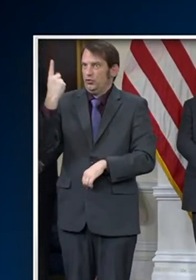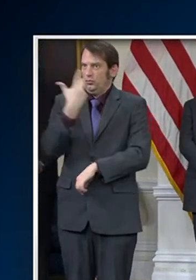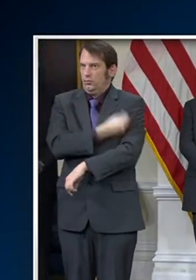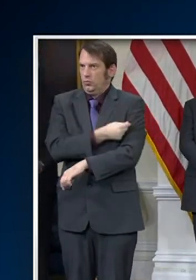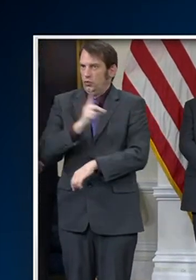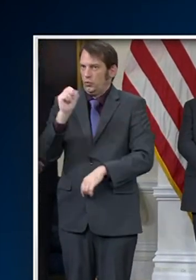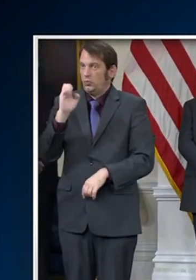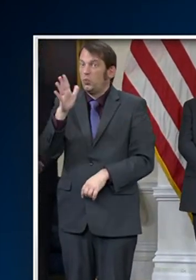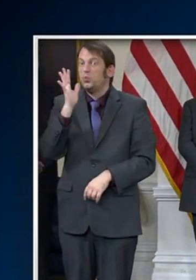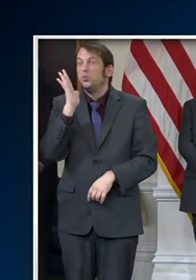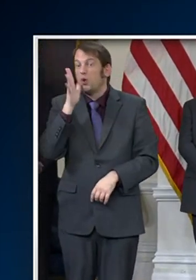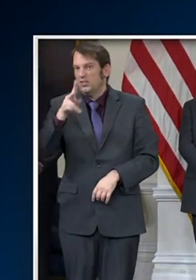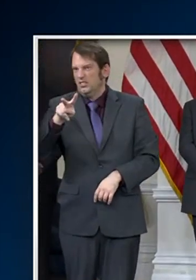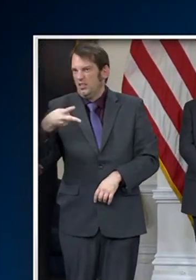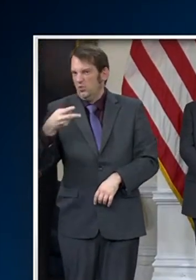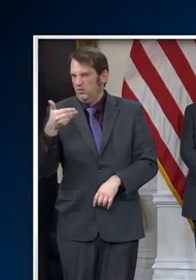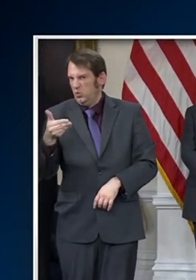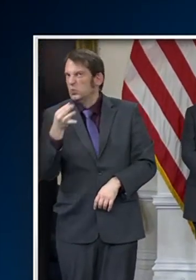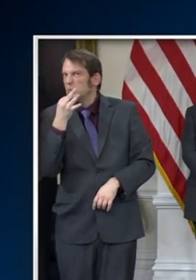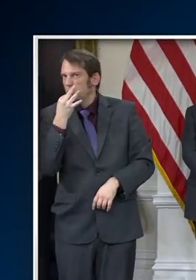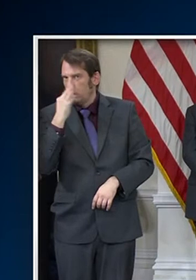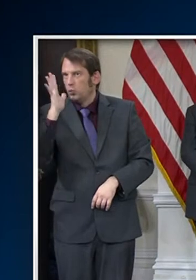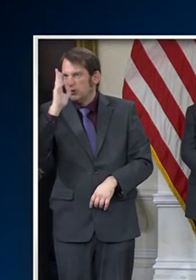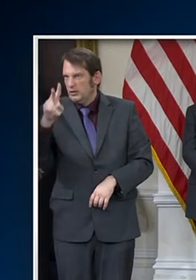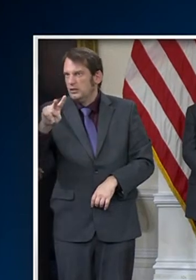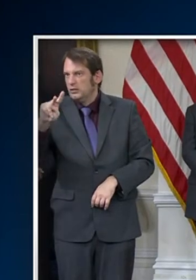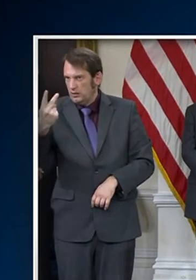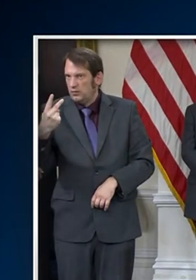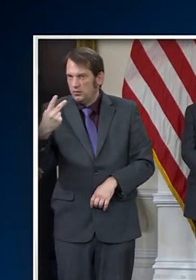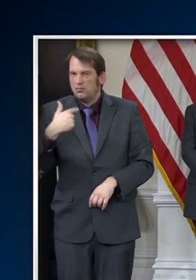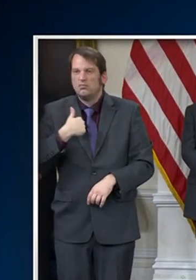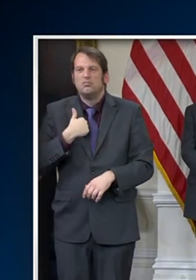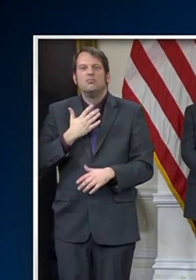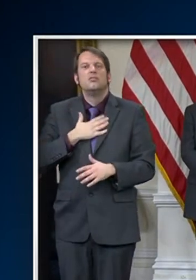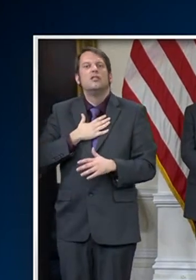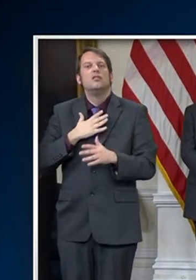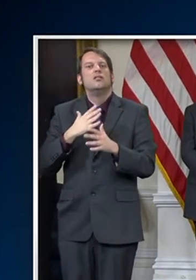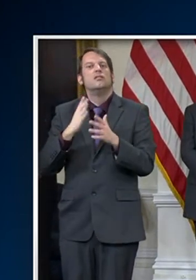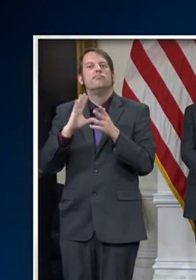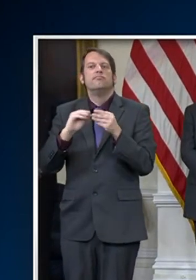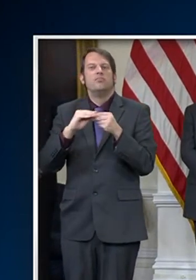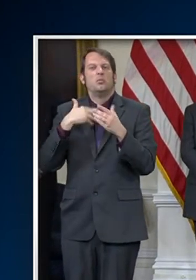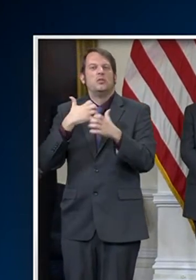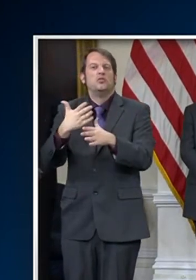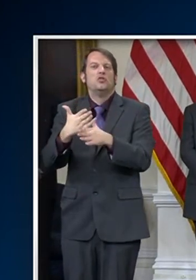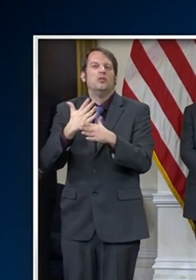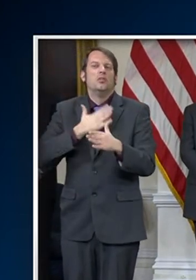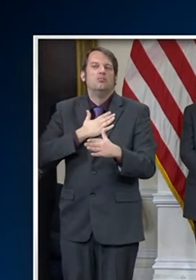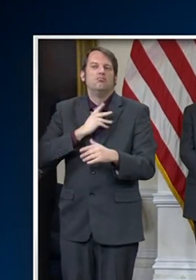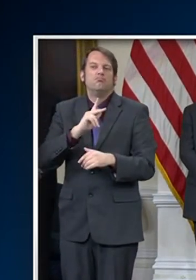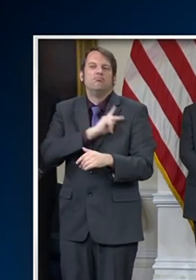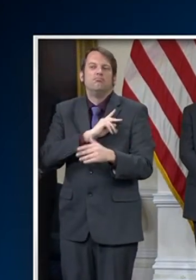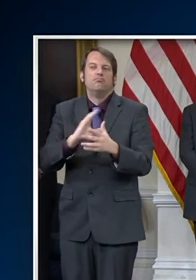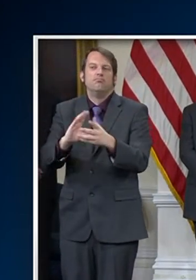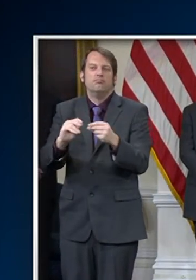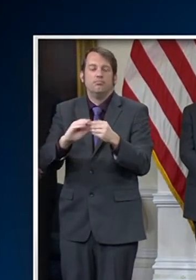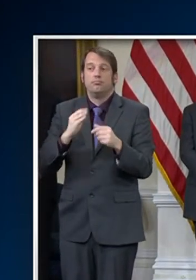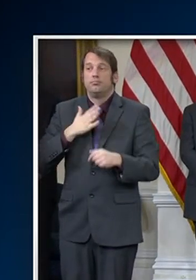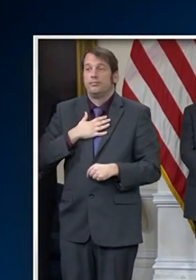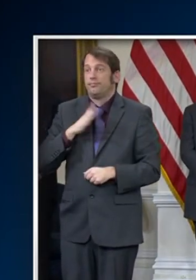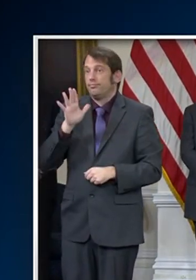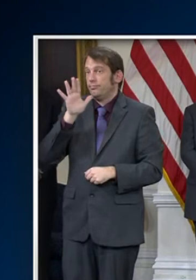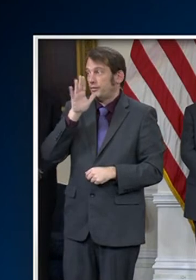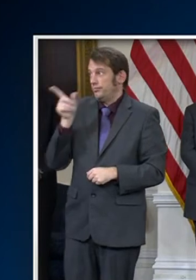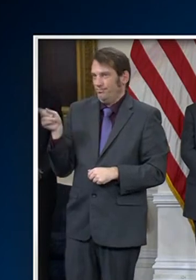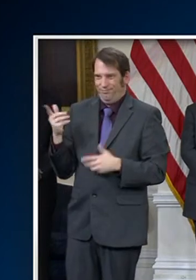second dose very soon. To share a personal story, it was not a foregone conclusion that my own mother would take the